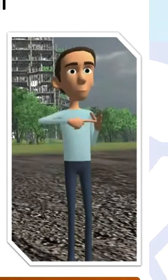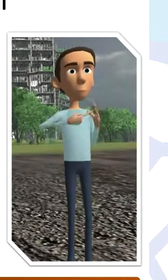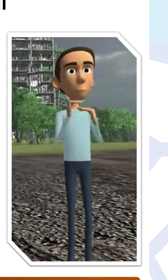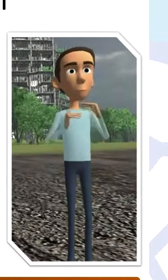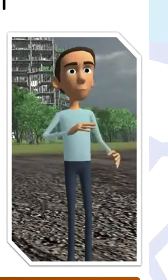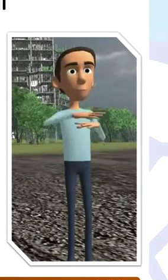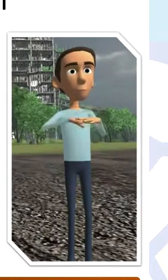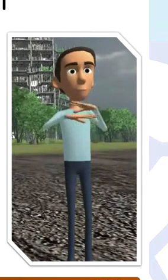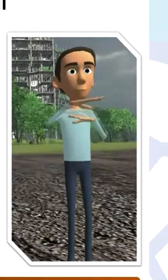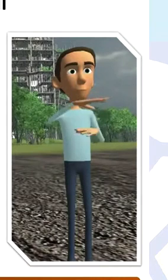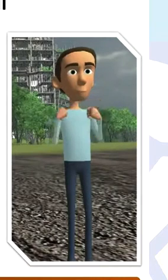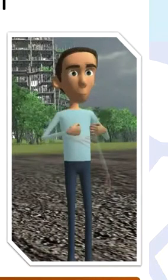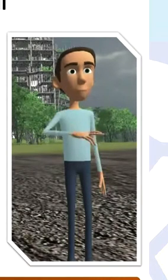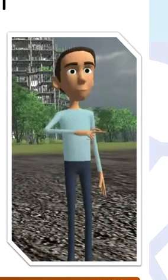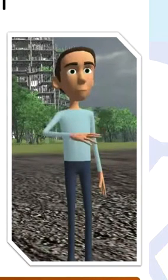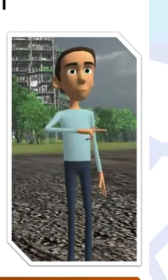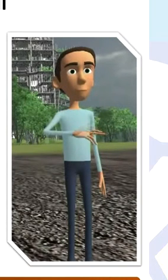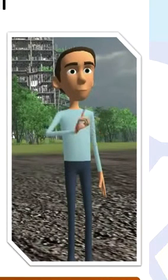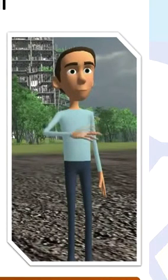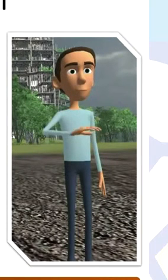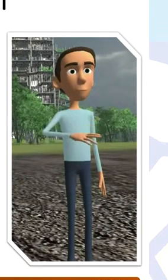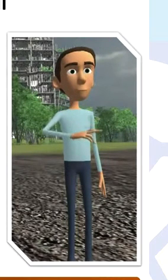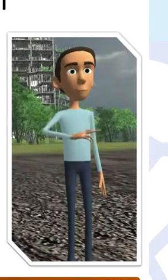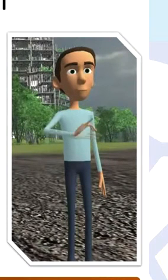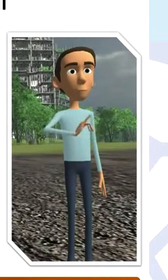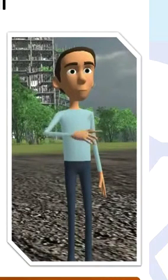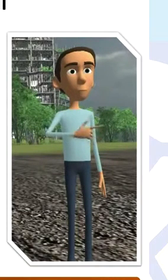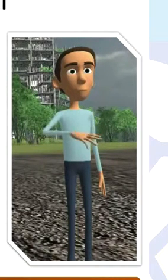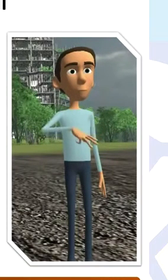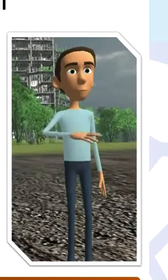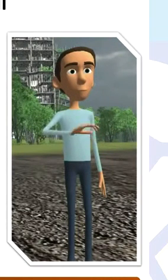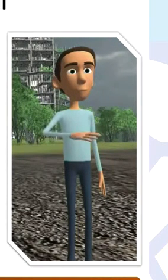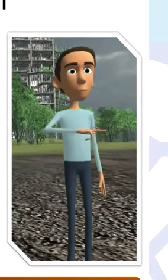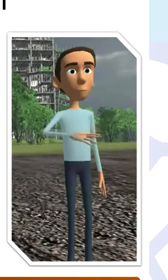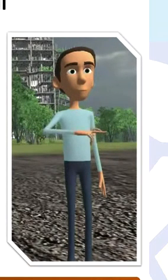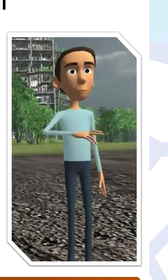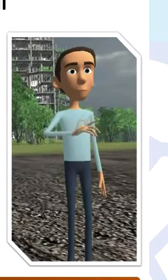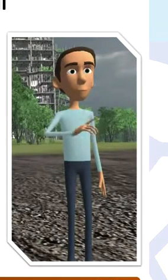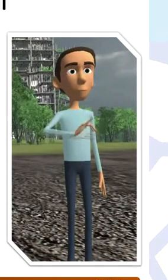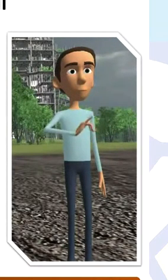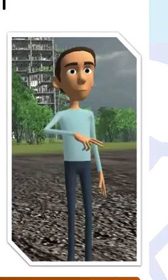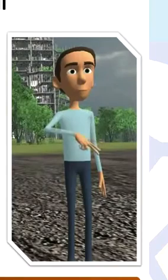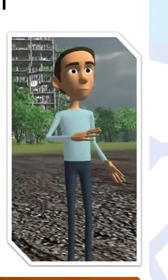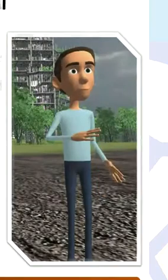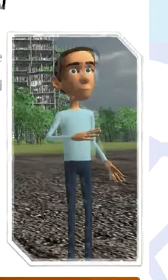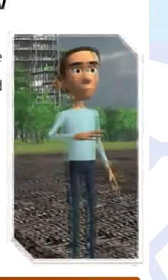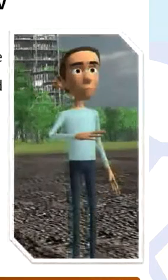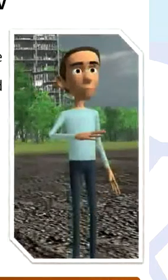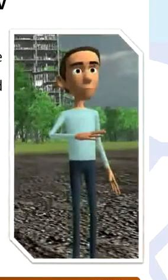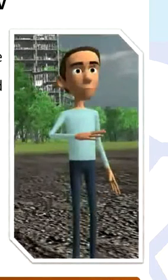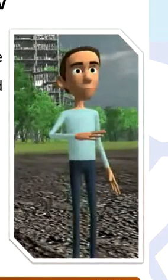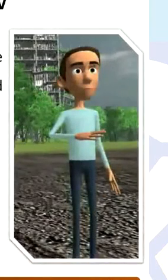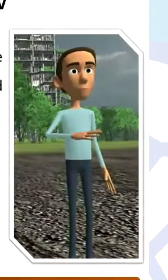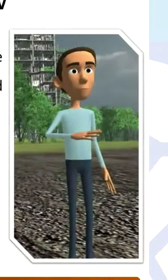comparing the various vectors of values, we can apply a sequence algorithm and compare and get some